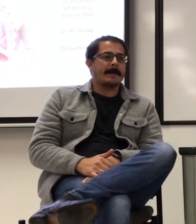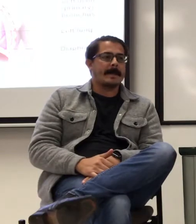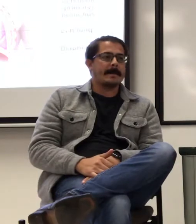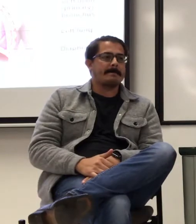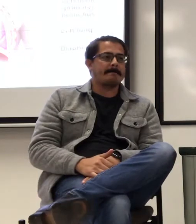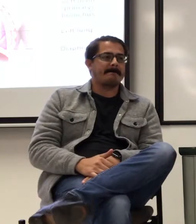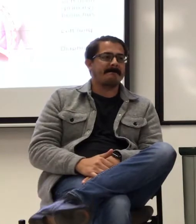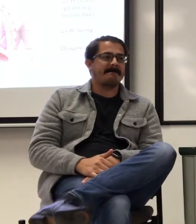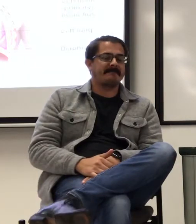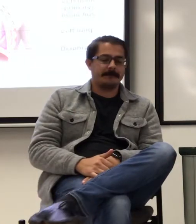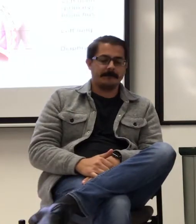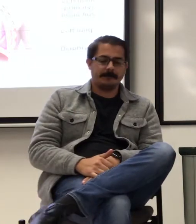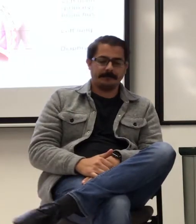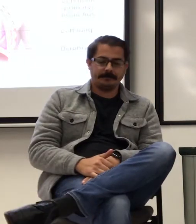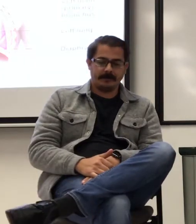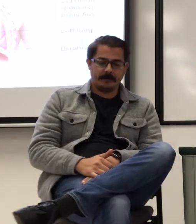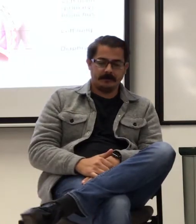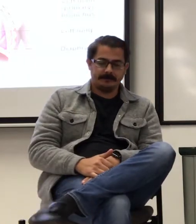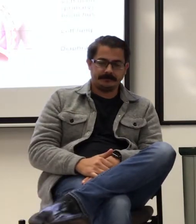Increase